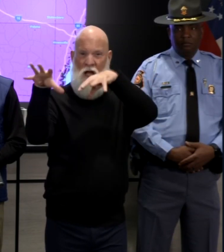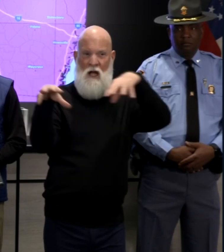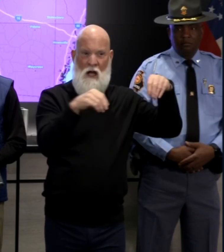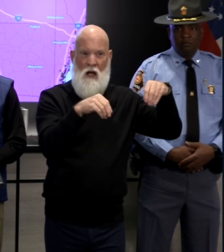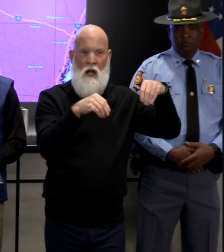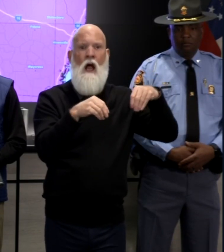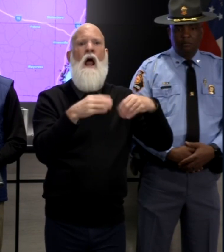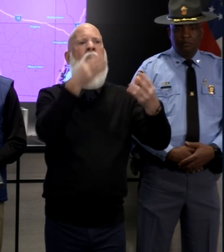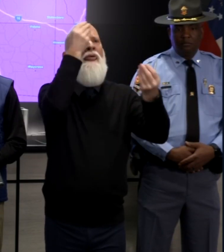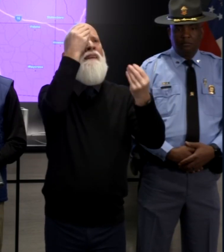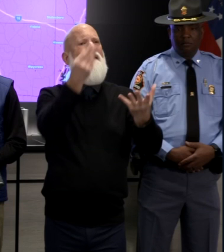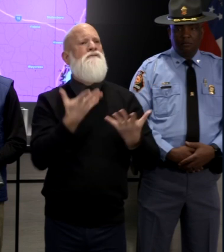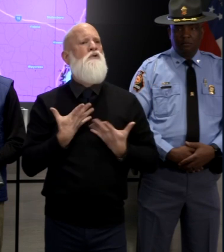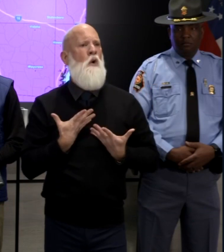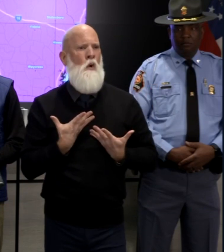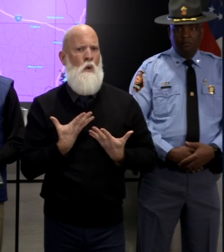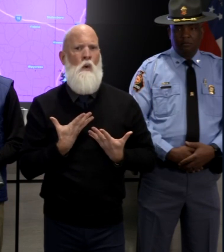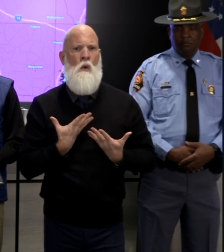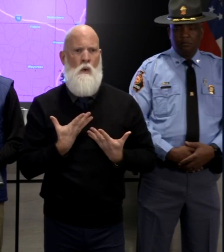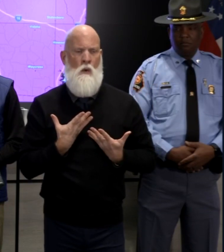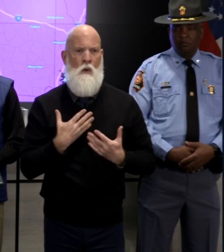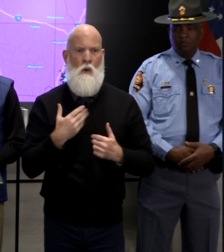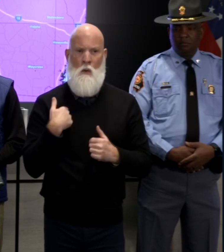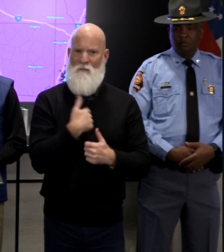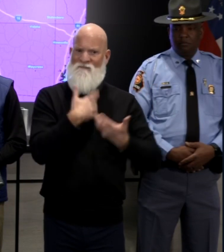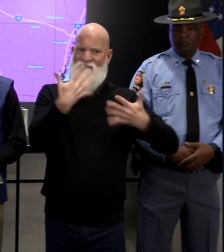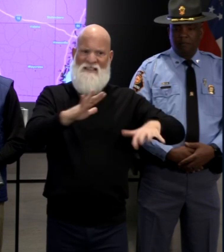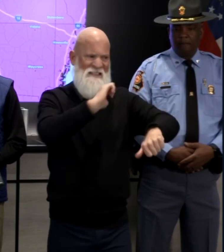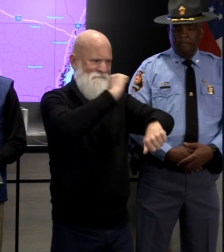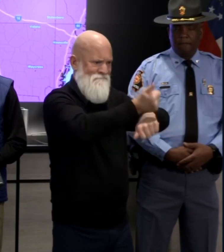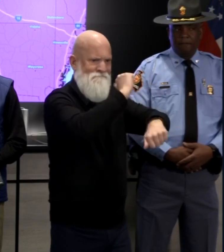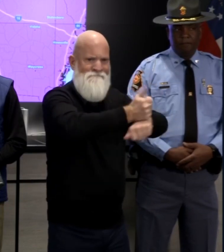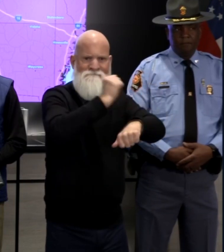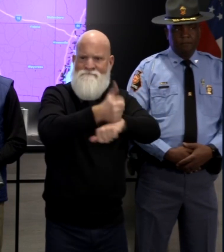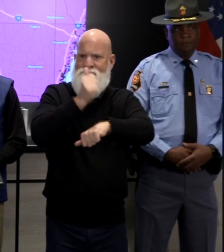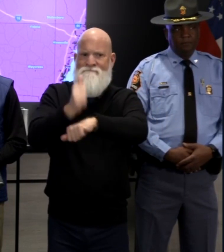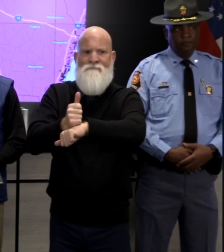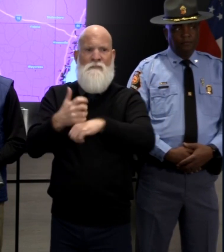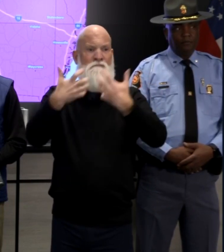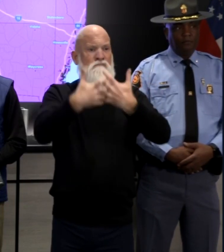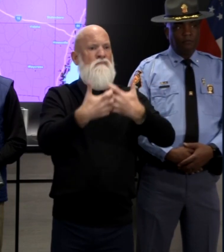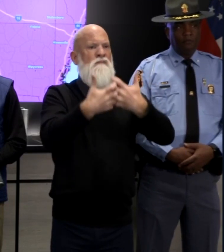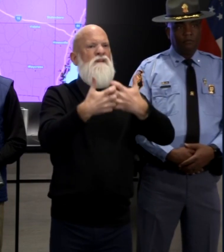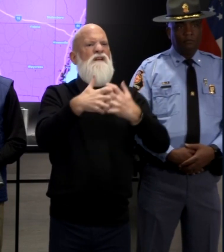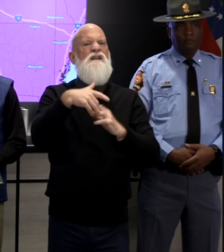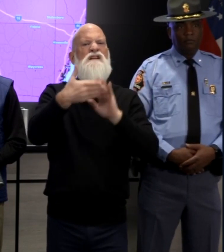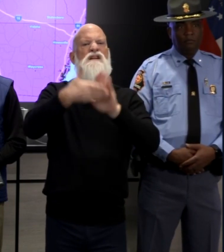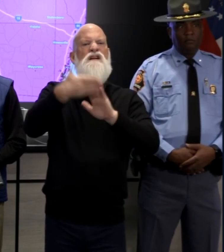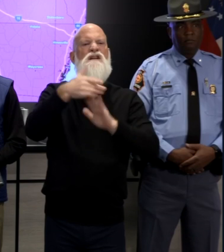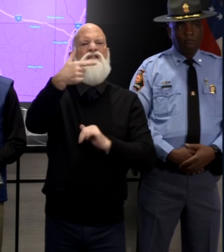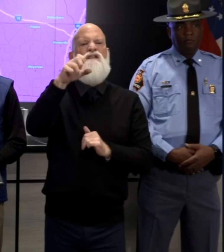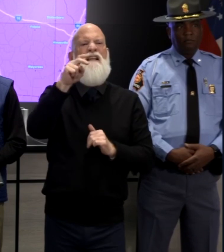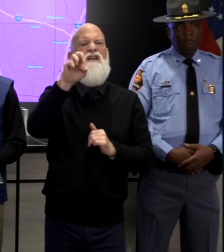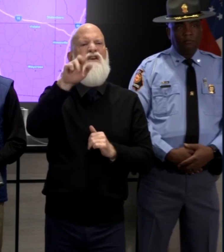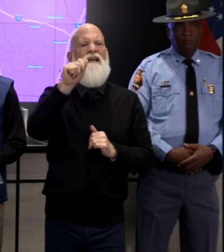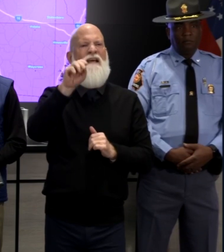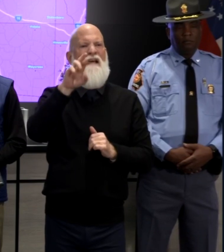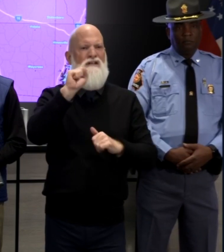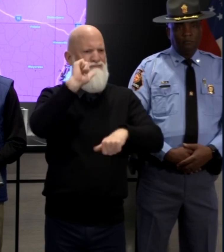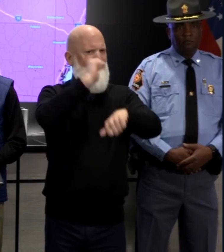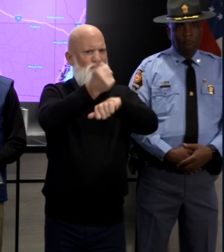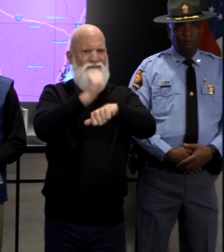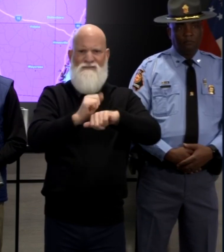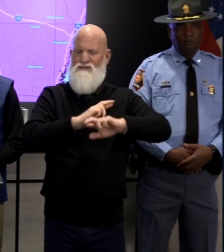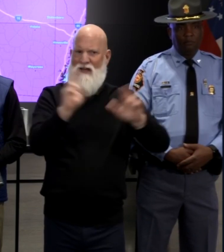we've pre-positioned generators so that we can work with communities. We do have one report of death as a result of hypothermia from